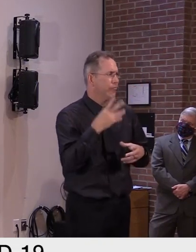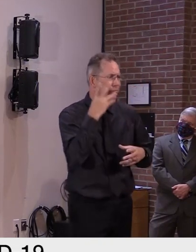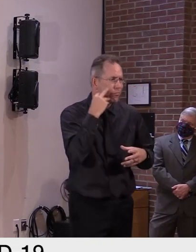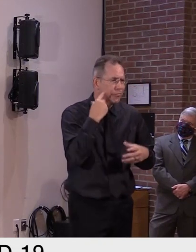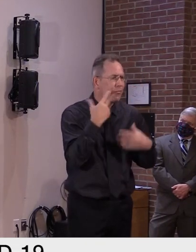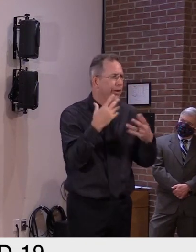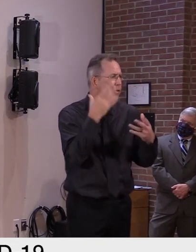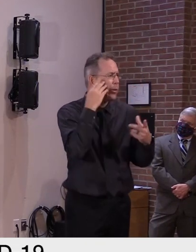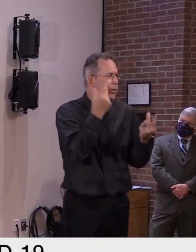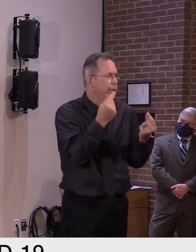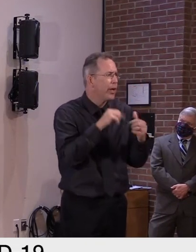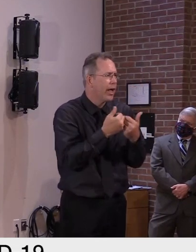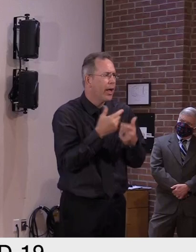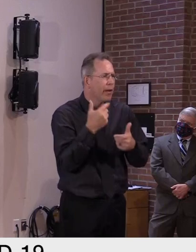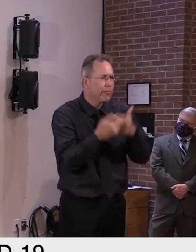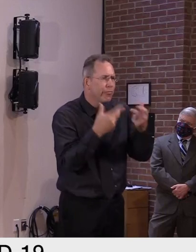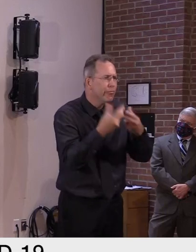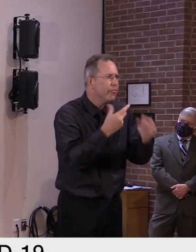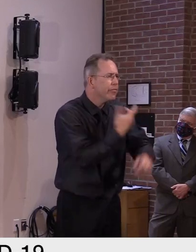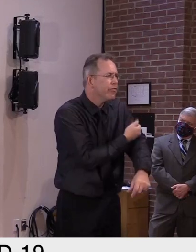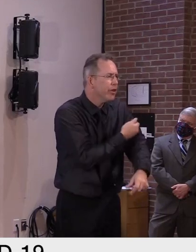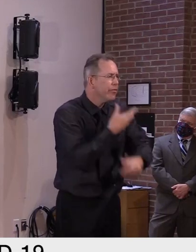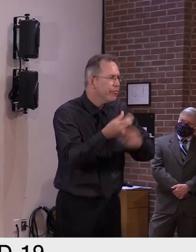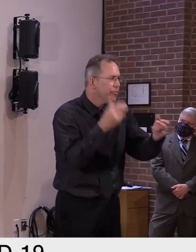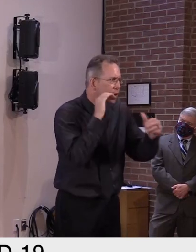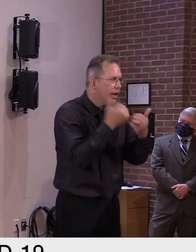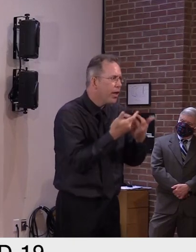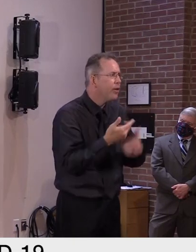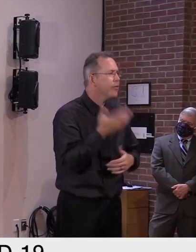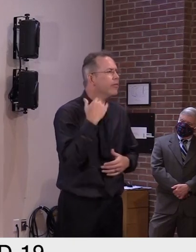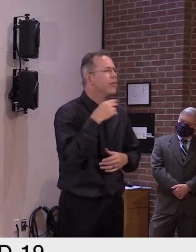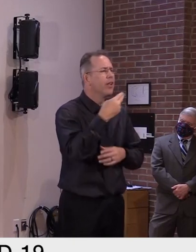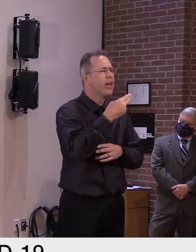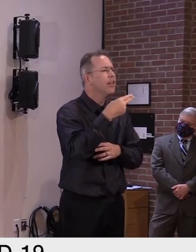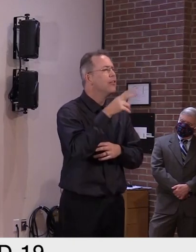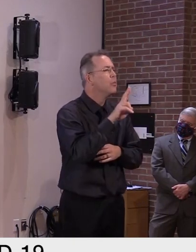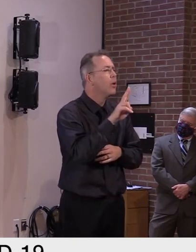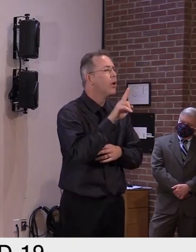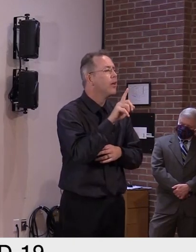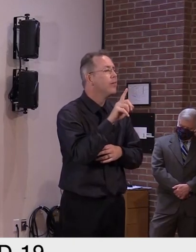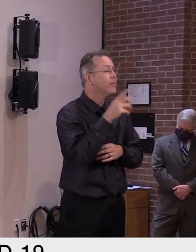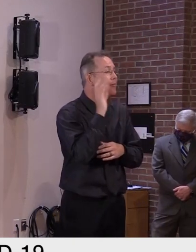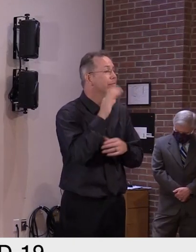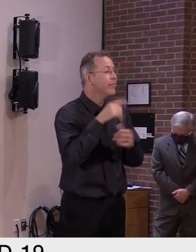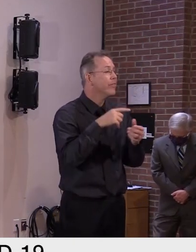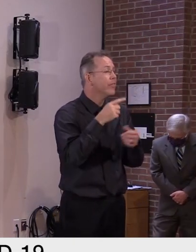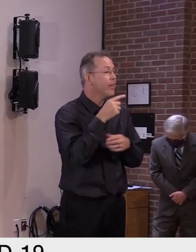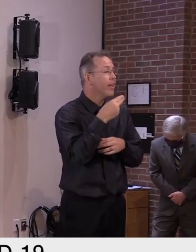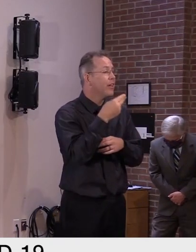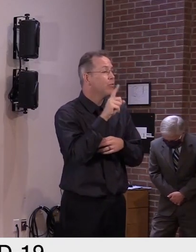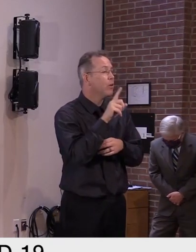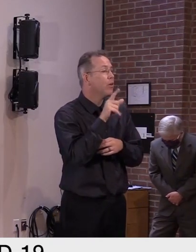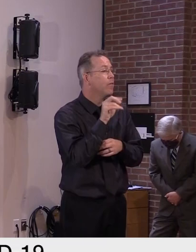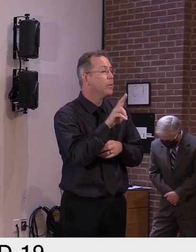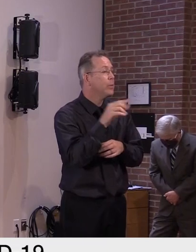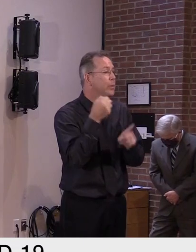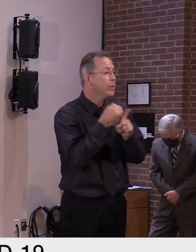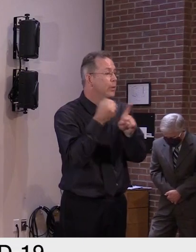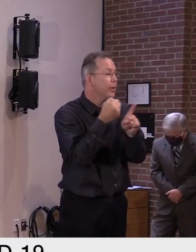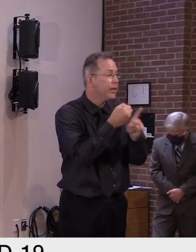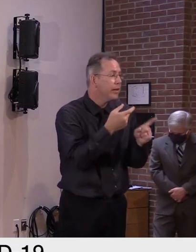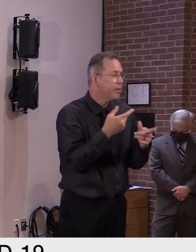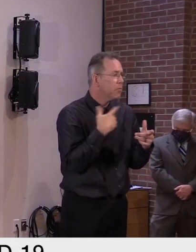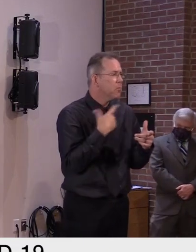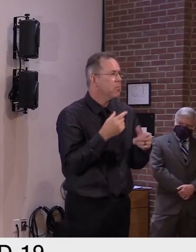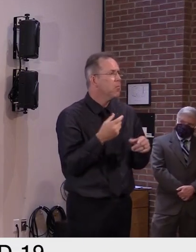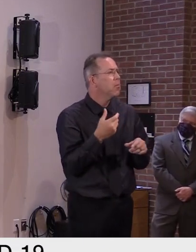government when it came to H1N1, annual flu vaccines, et cetera. So based on that experience, but in a